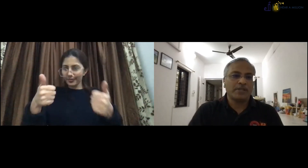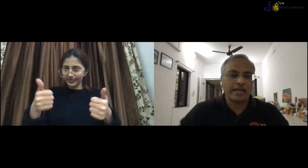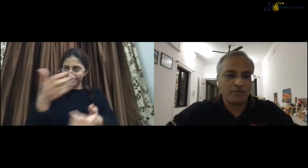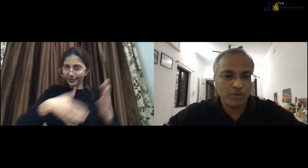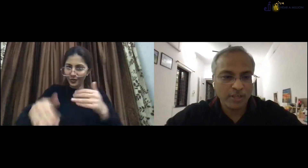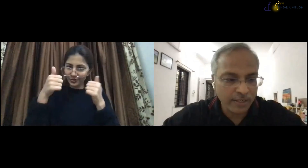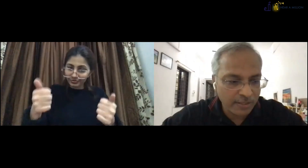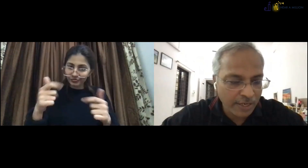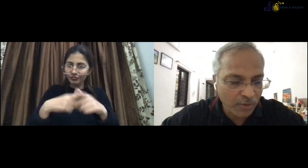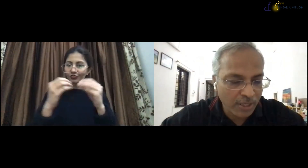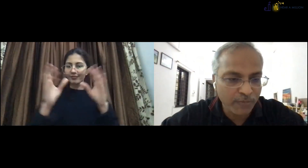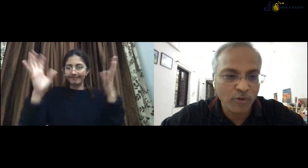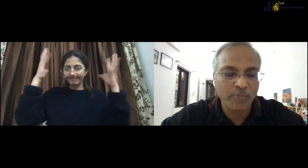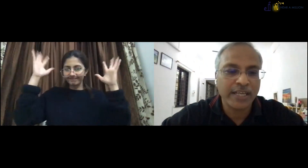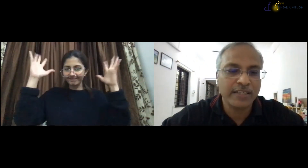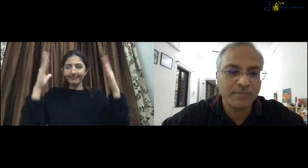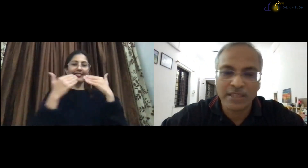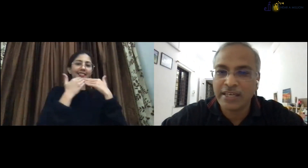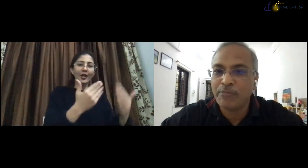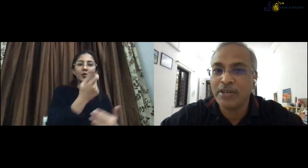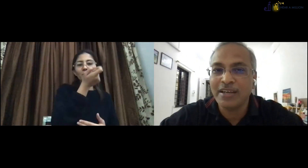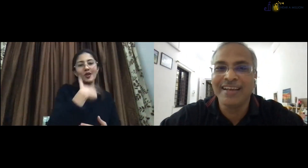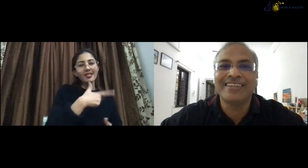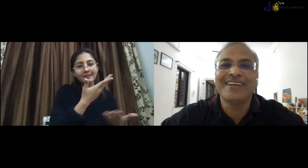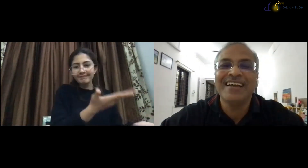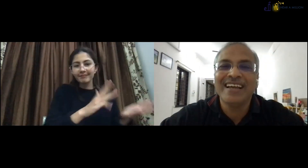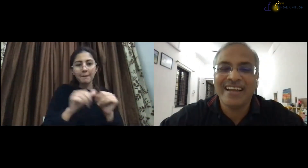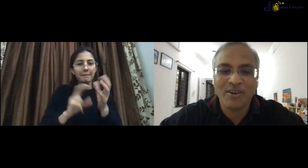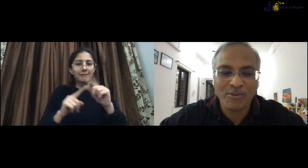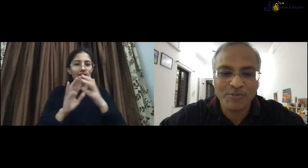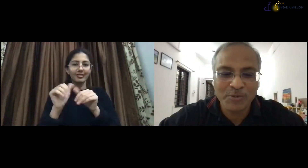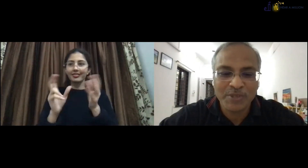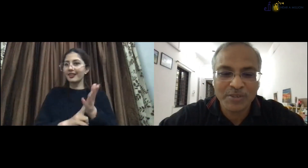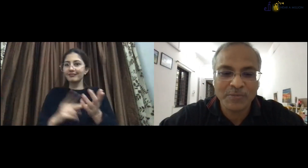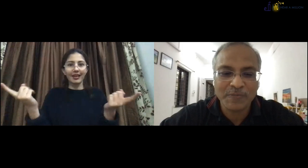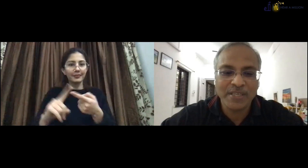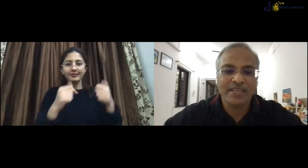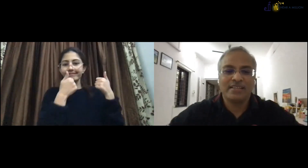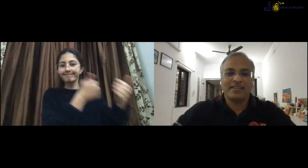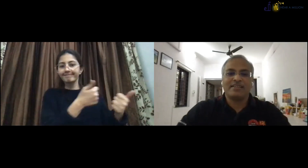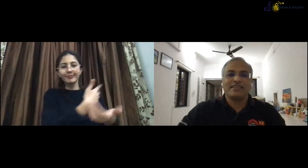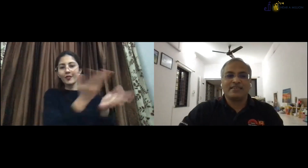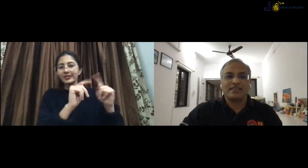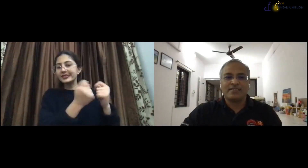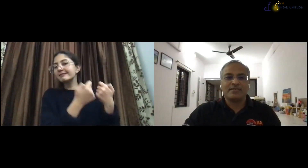Super job. Thank you for the leaders. Thank you, Aleem, for making this Manthan happen as well, and all of you. So